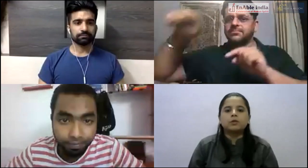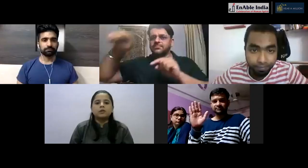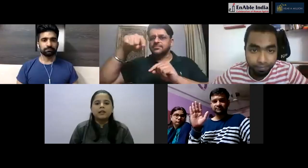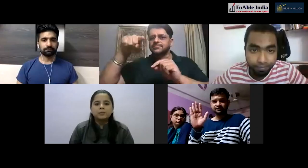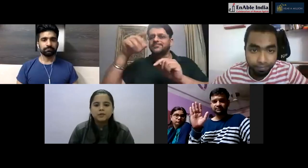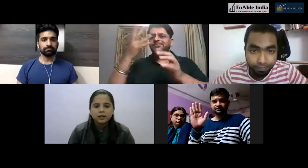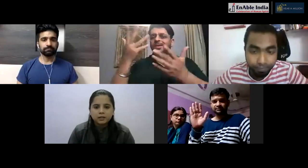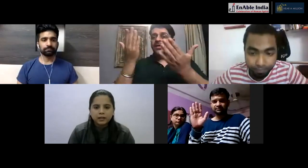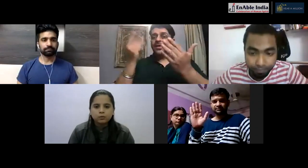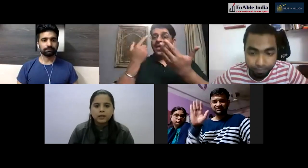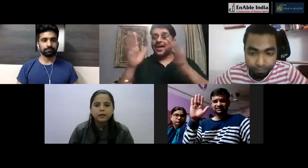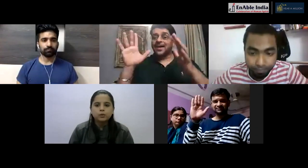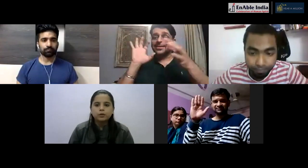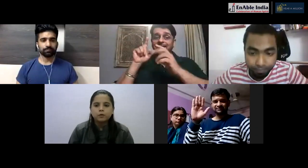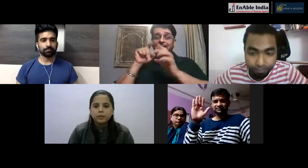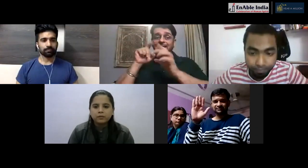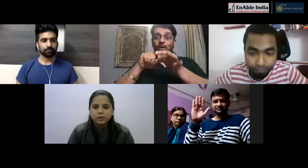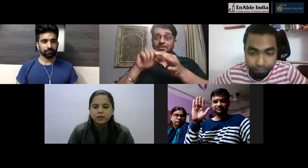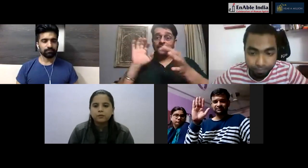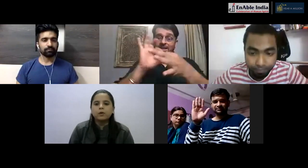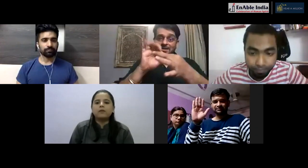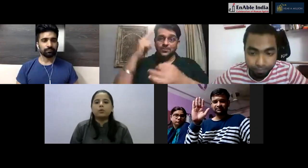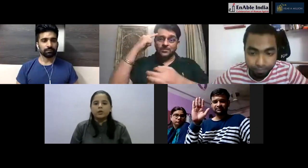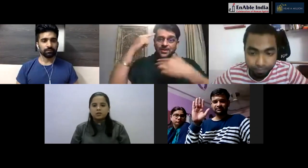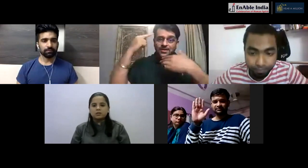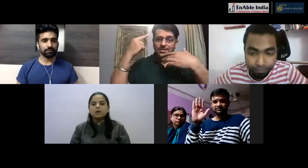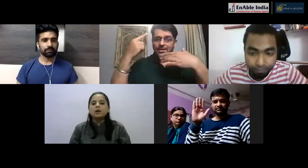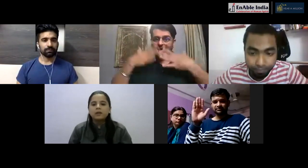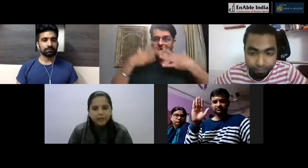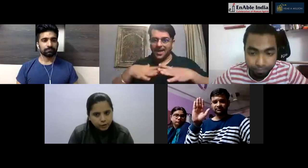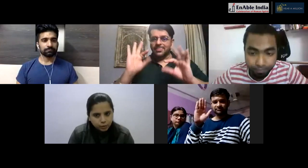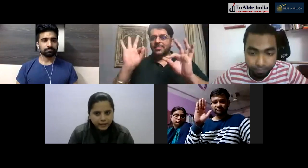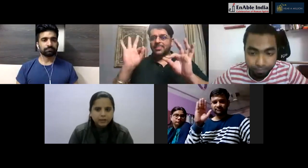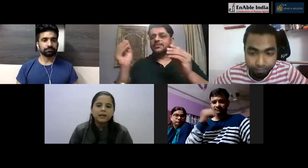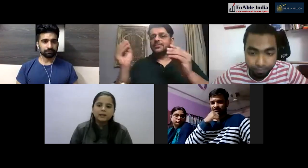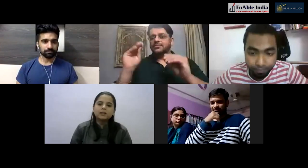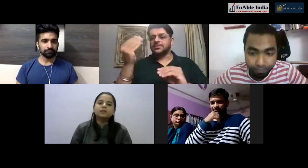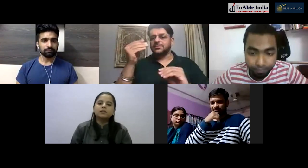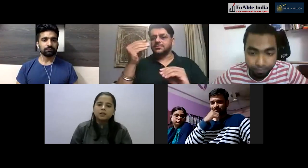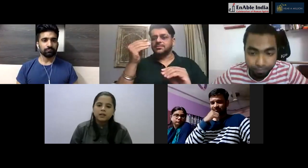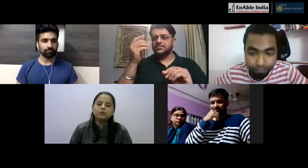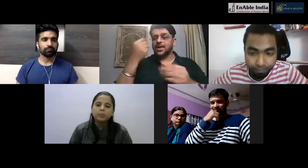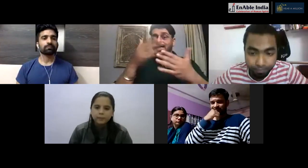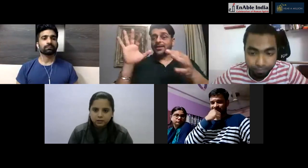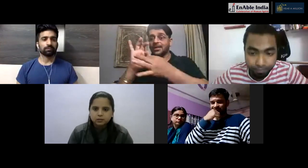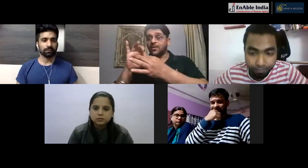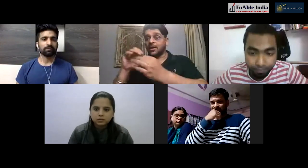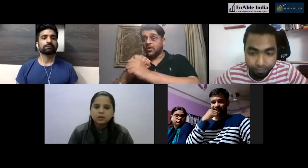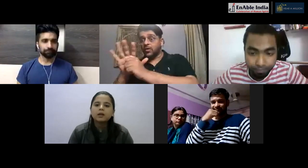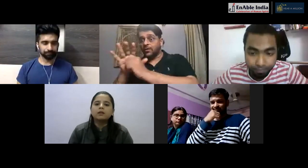So Dr. Adam saying that I would like to inform you, if you have questions related to mental health, that would be